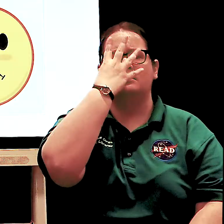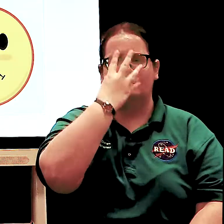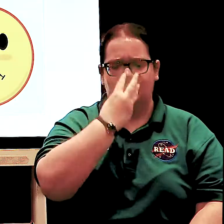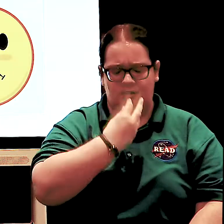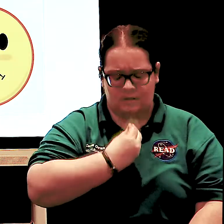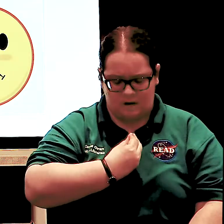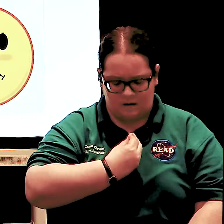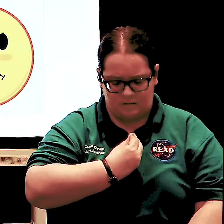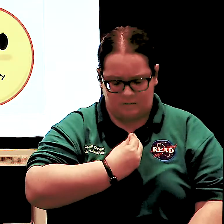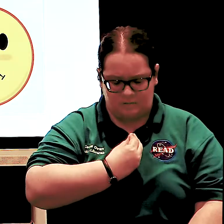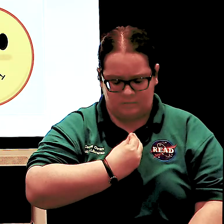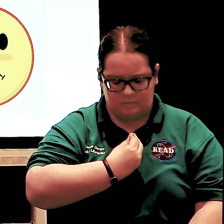Sad.